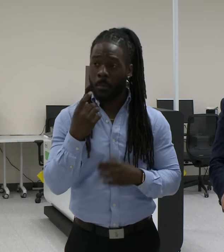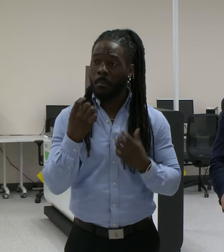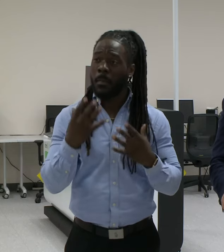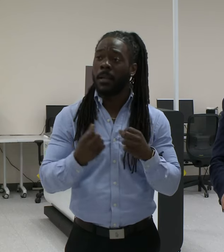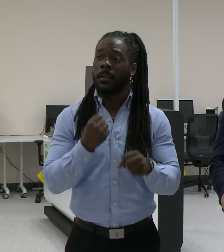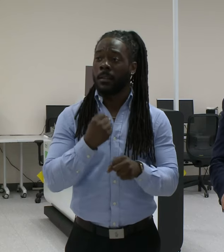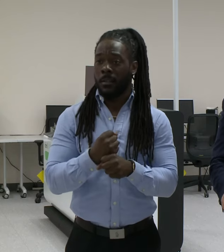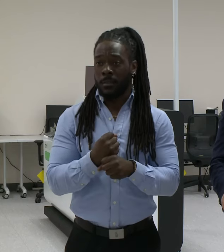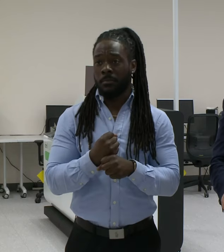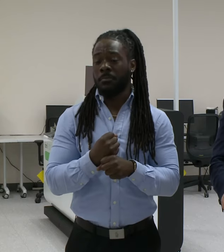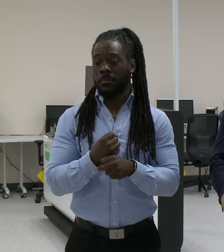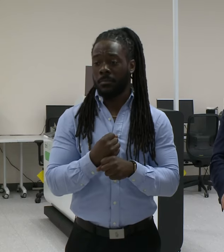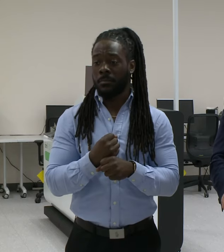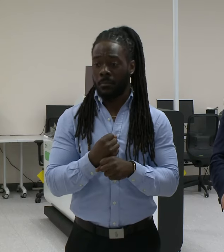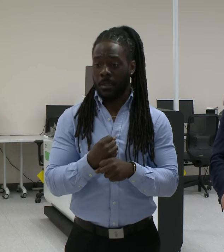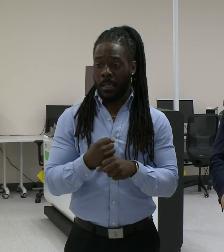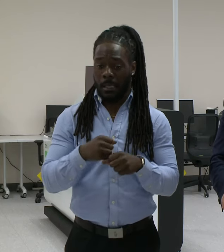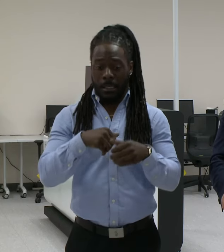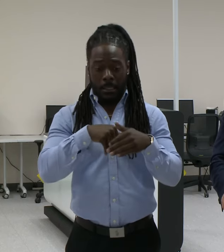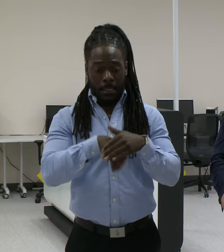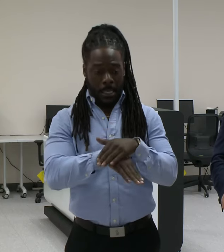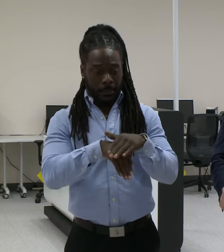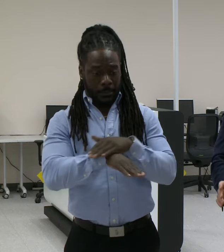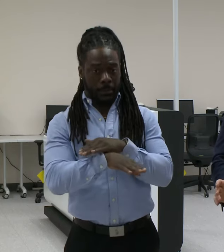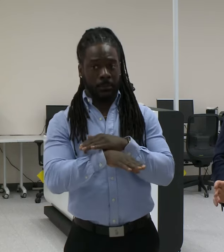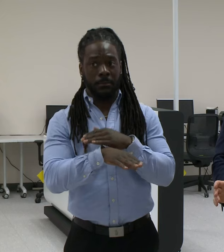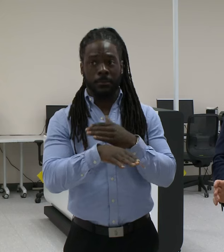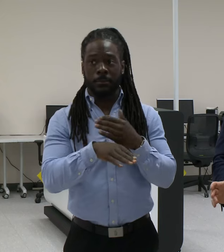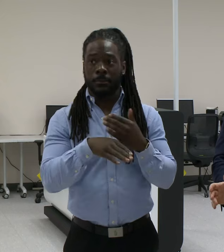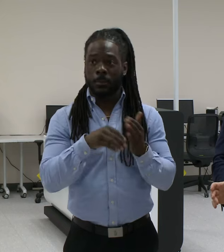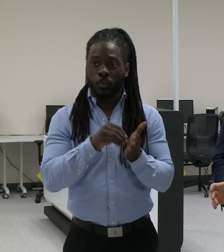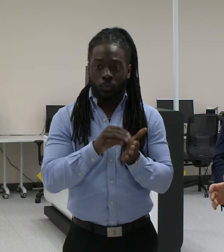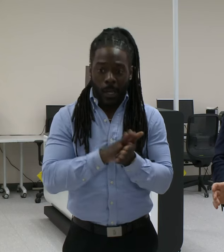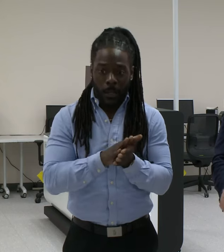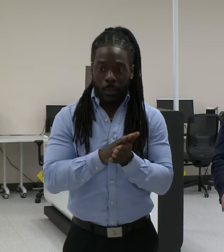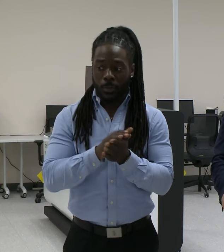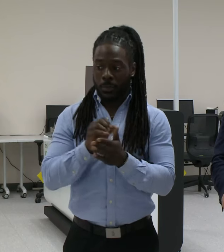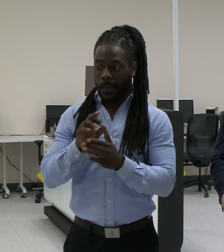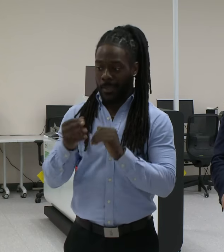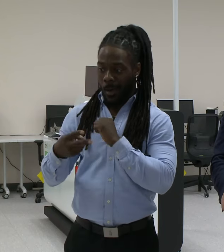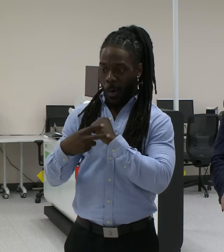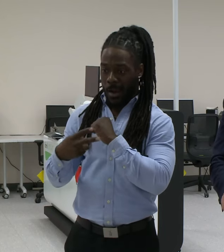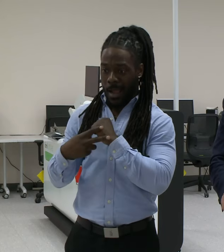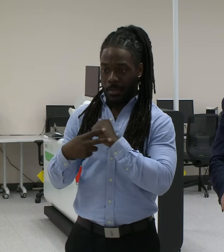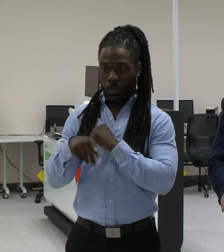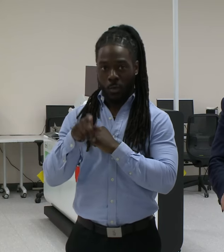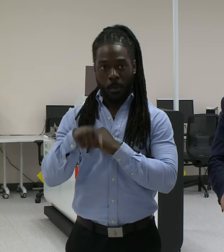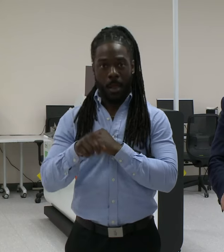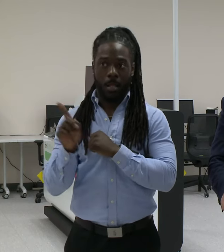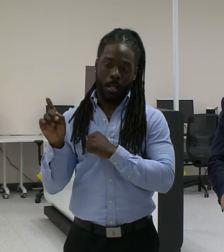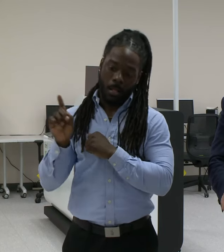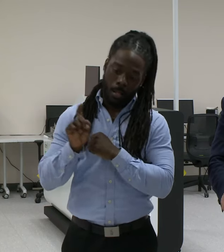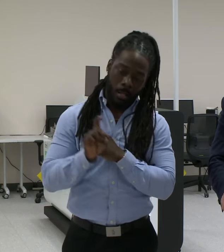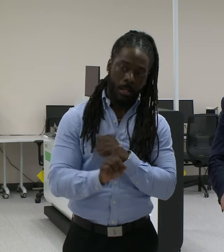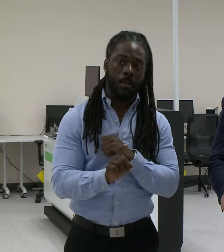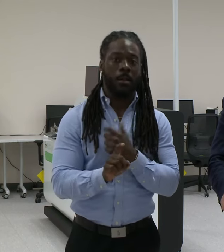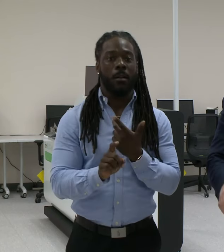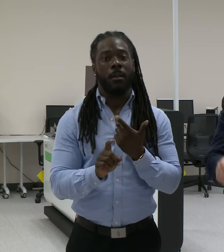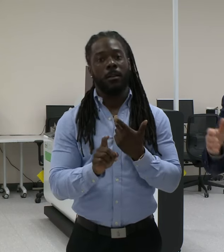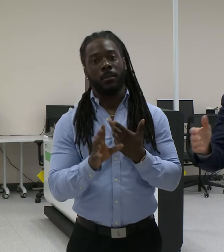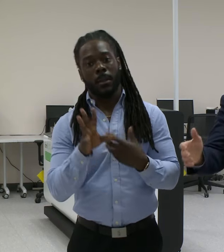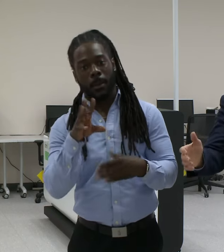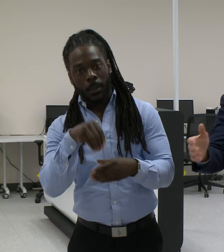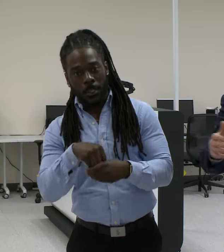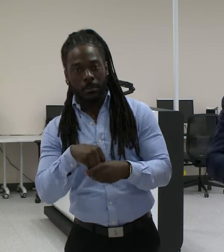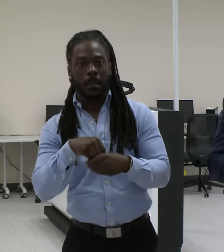and decades, in order to be able to access the records of the archives, you had to come and, you know,